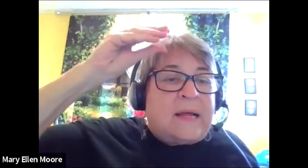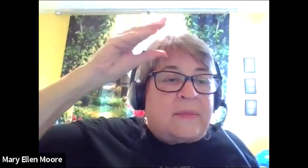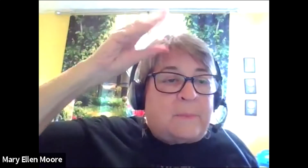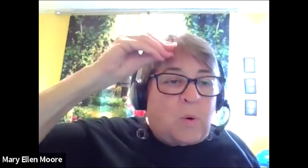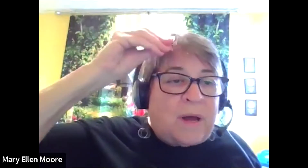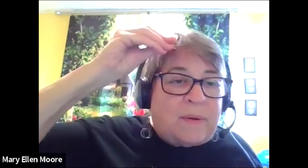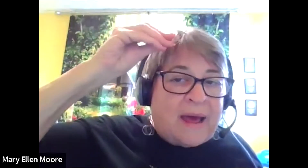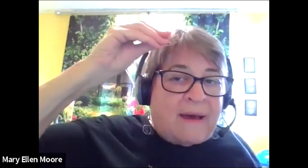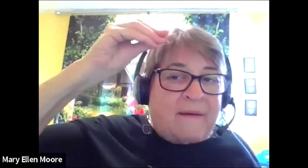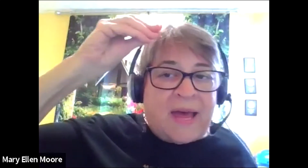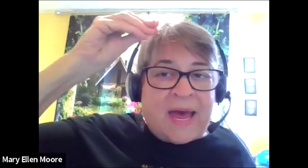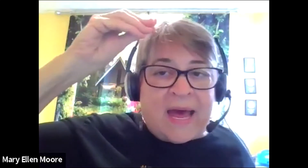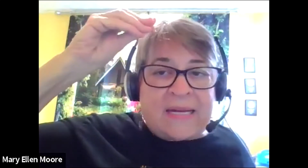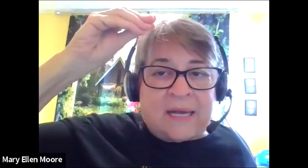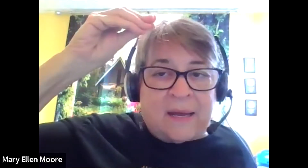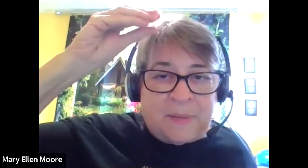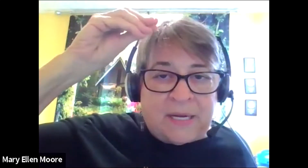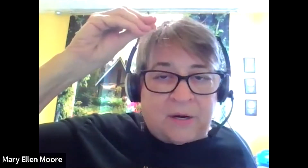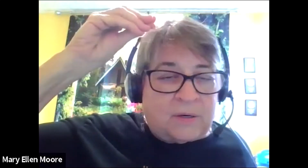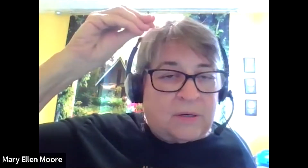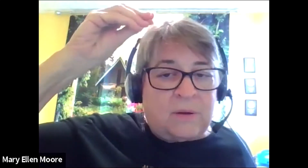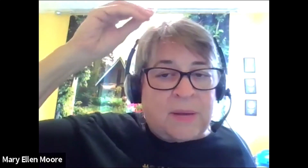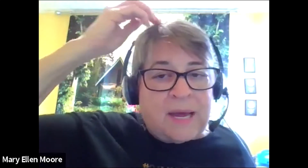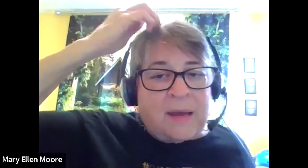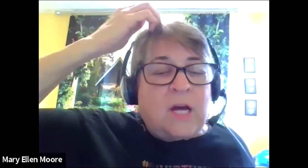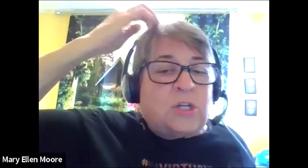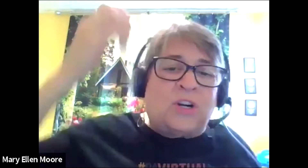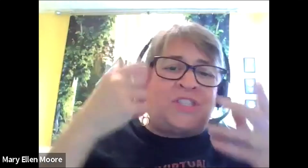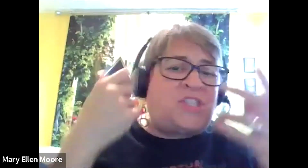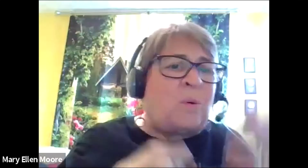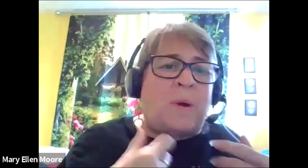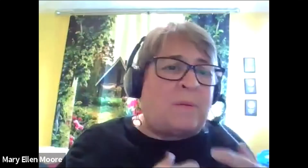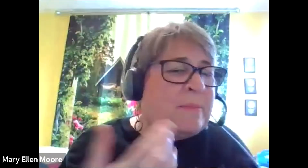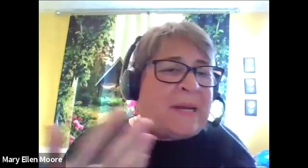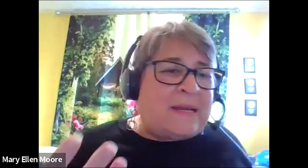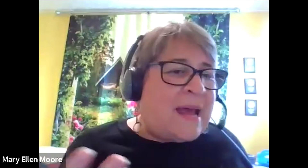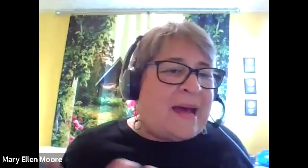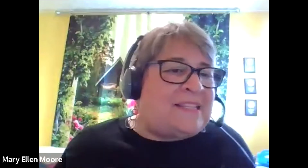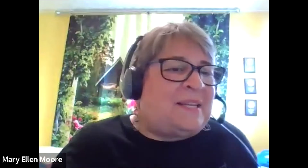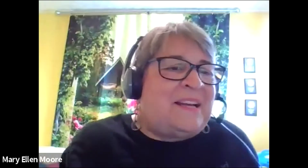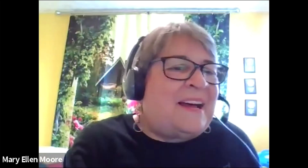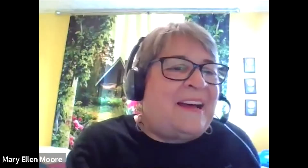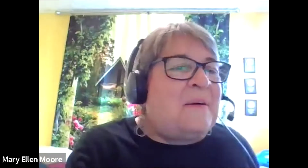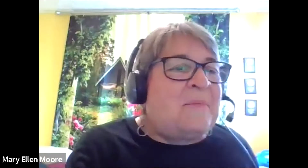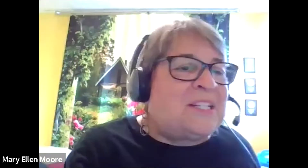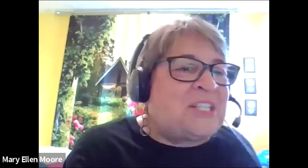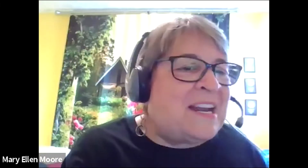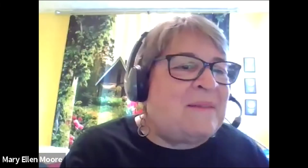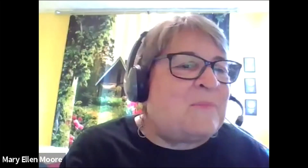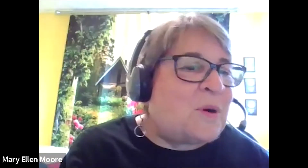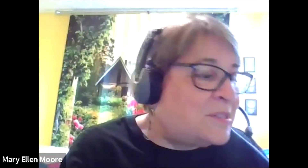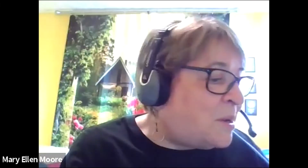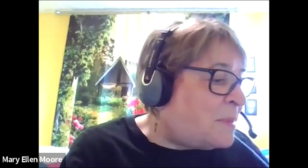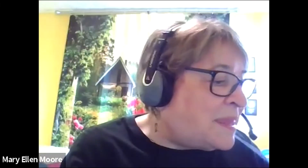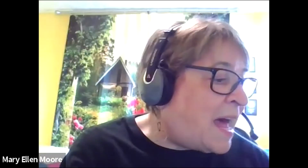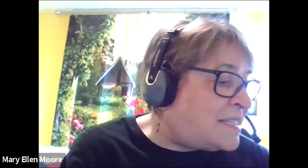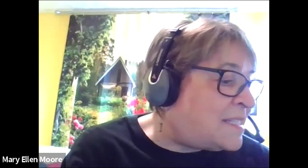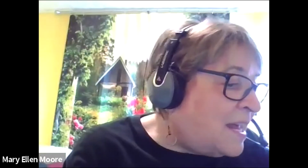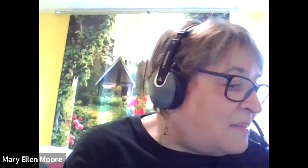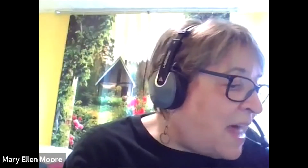the boy would have a hat up here. Okay. Girls don't wear ribbon hats much anymore. So, but that's